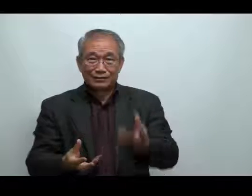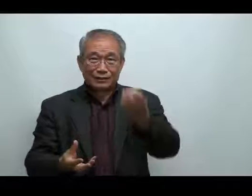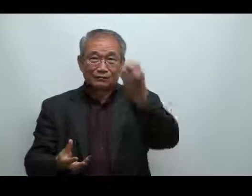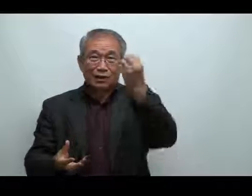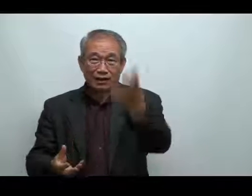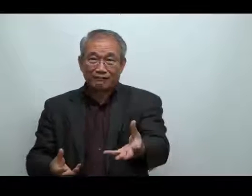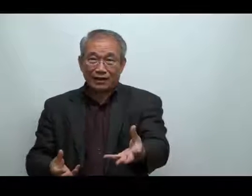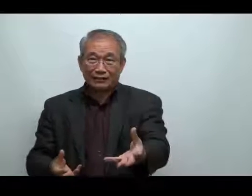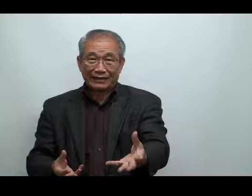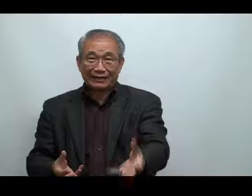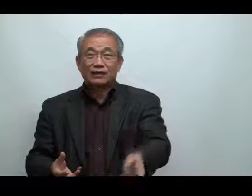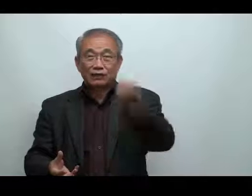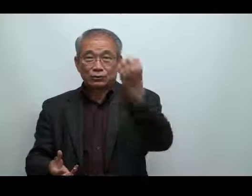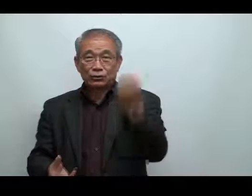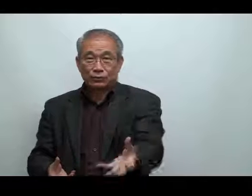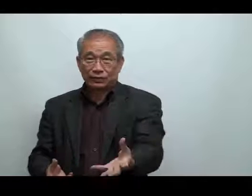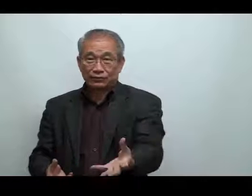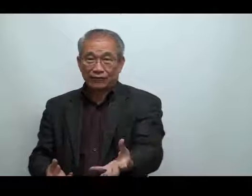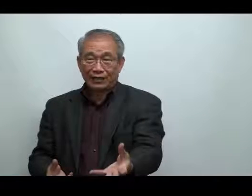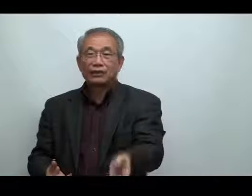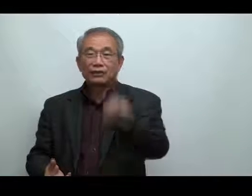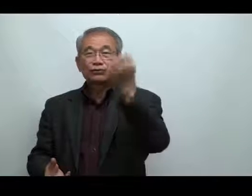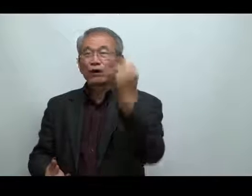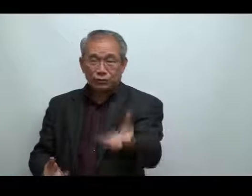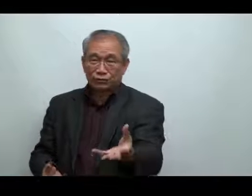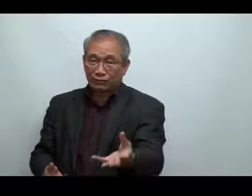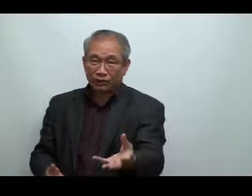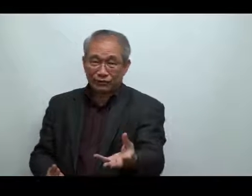can modify technique, use whatever you like, not use whatever you